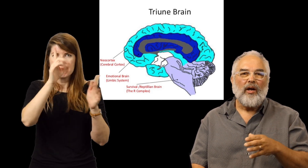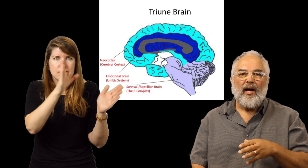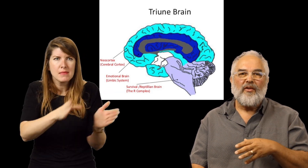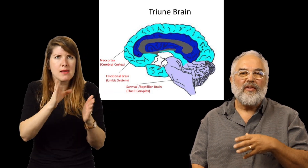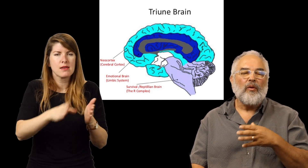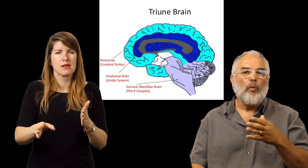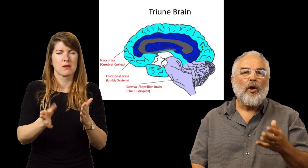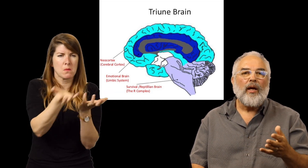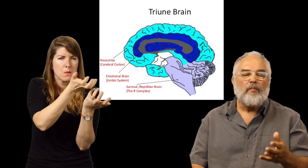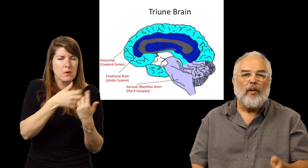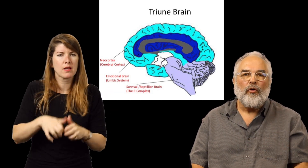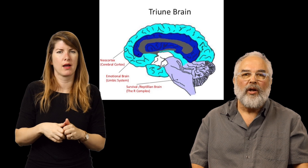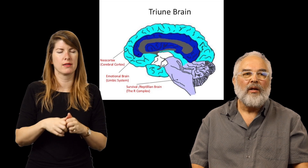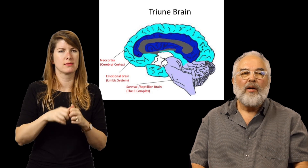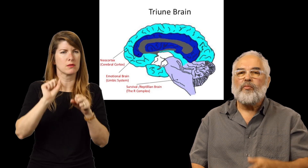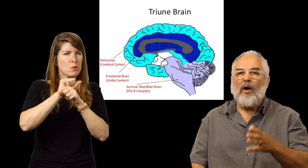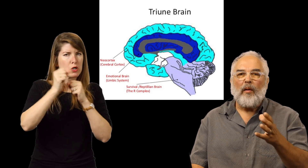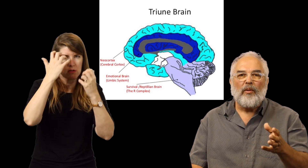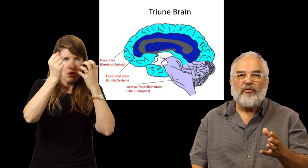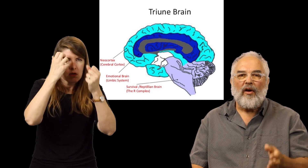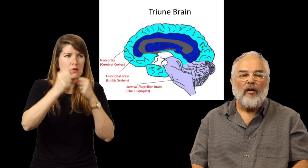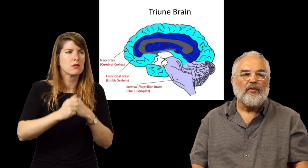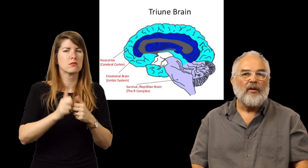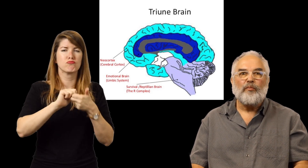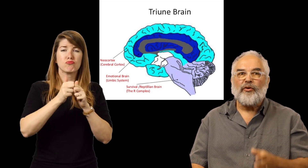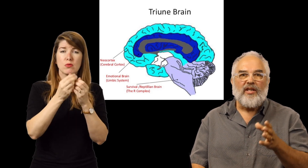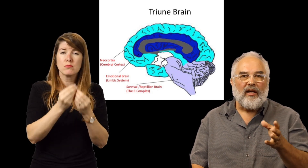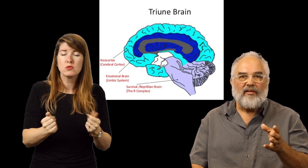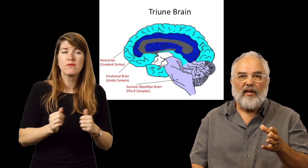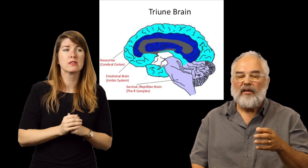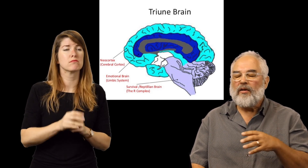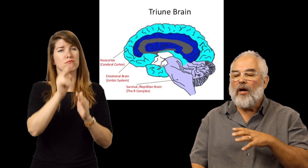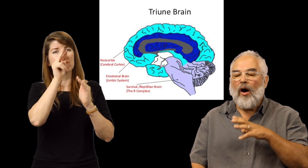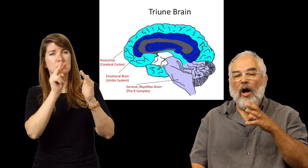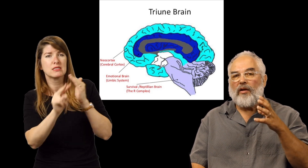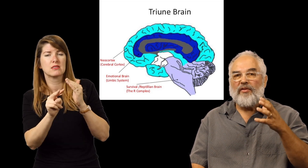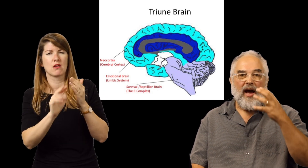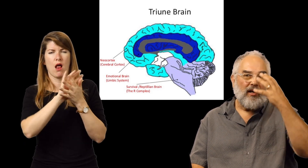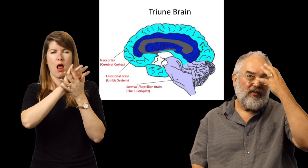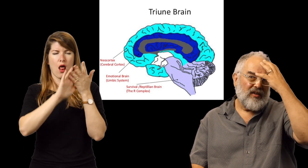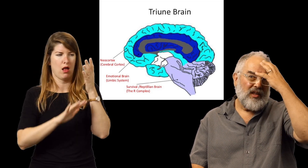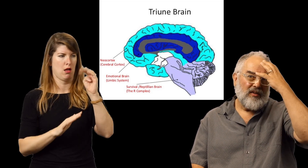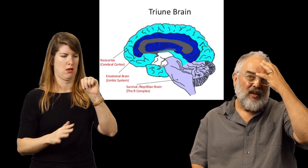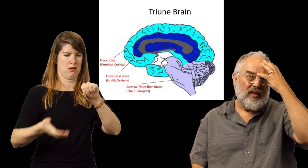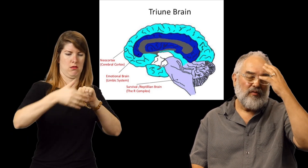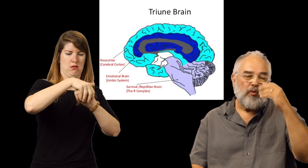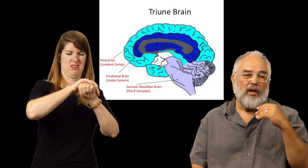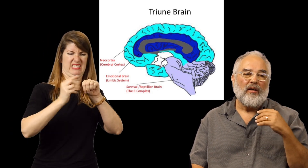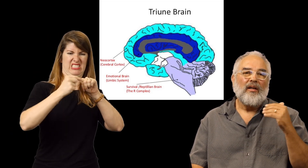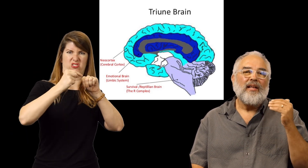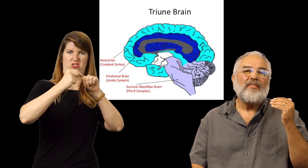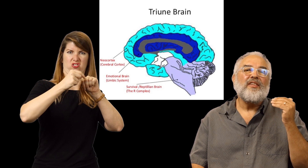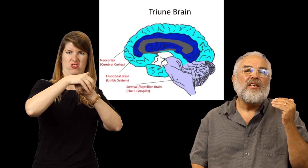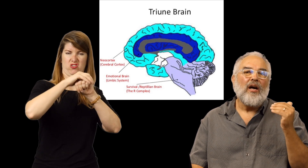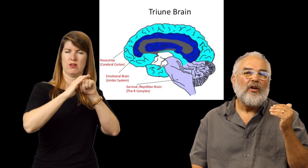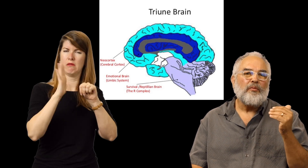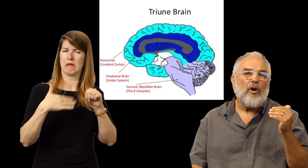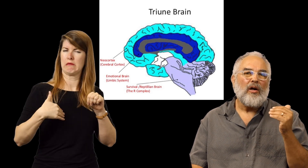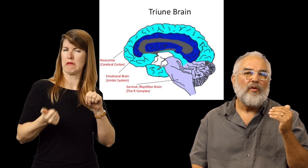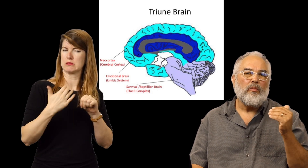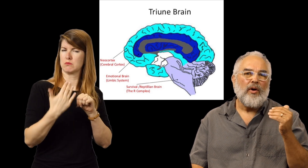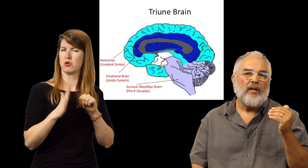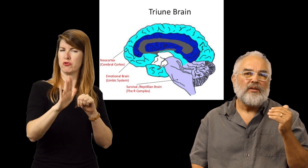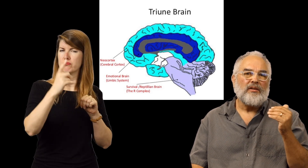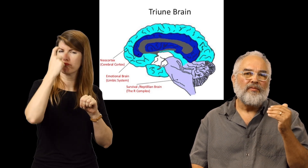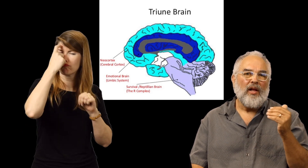planning, organizing, working memory, problem solving, predicting, all of that is in the executive brain. That's the youngest